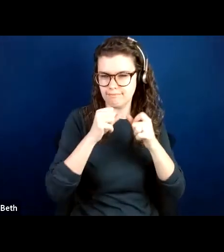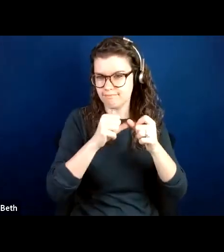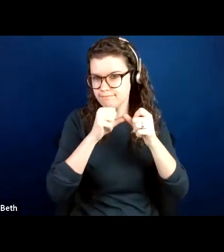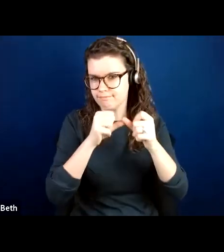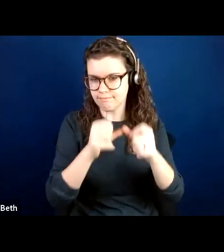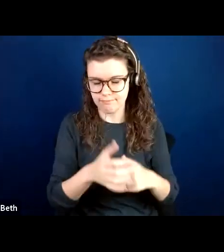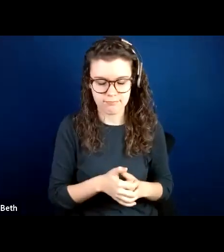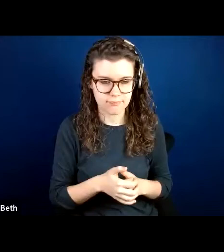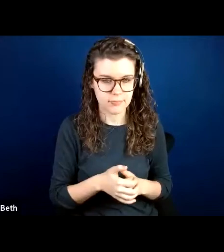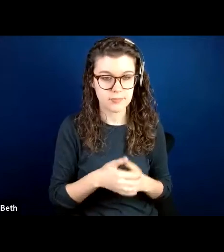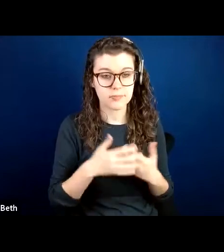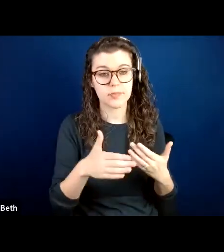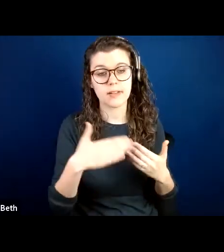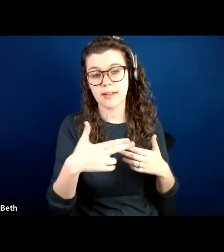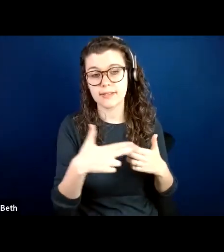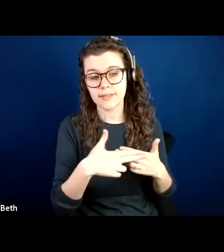Moving to slide 7.